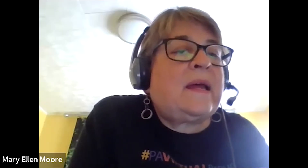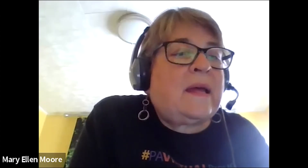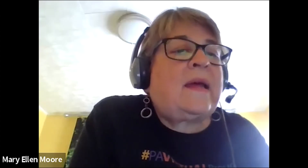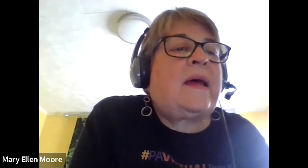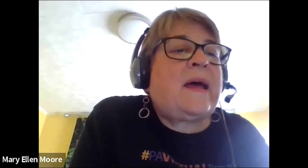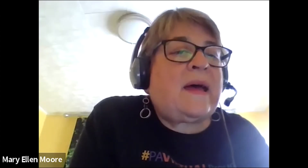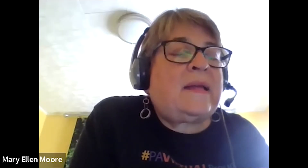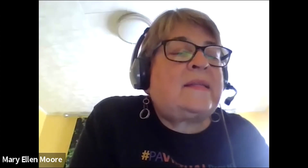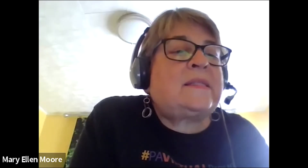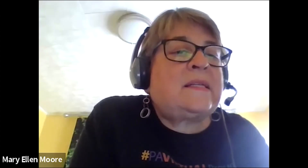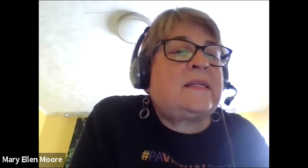S.